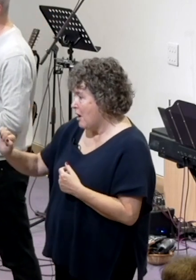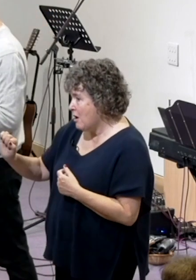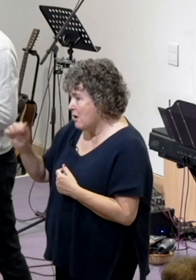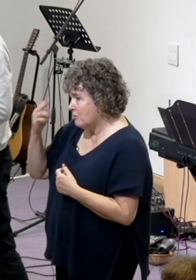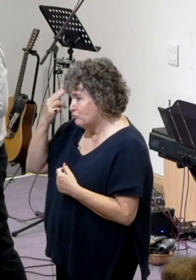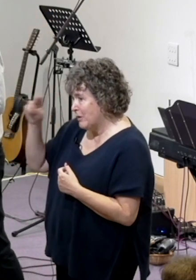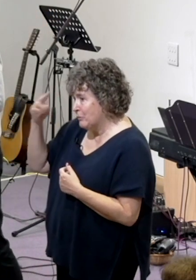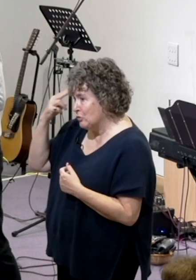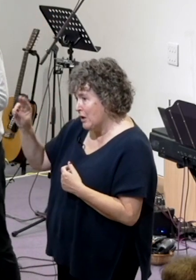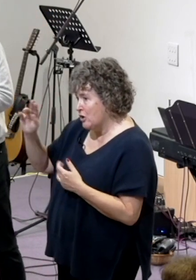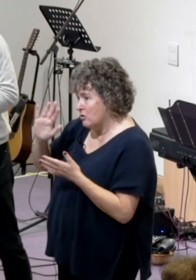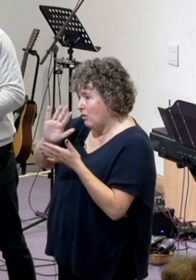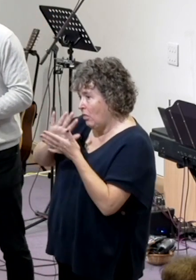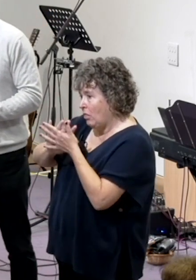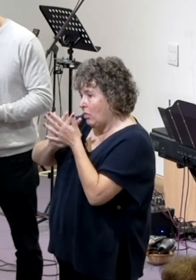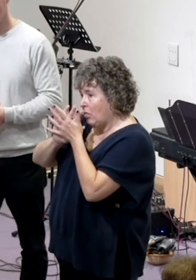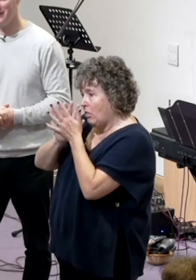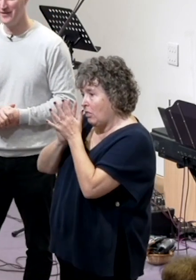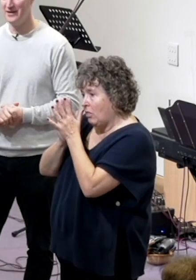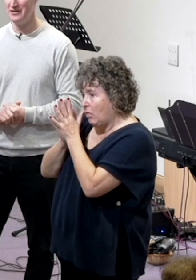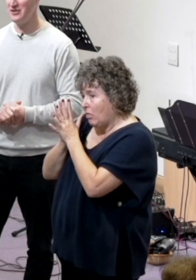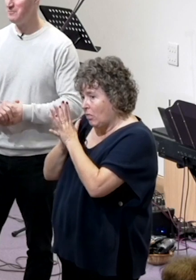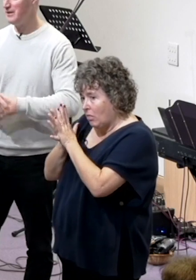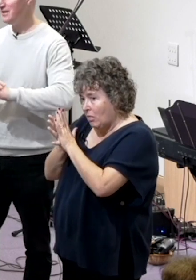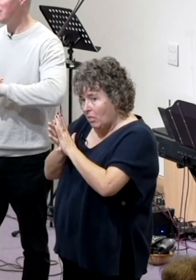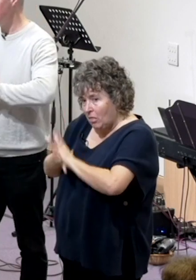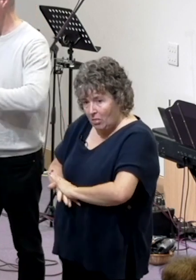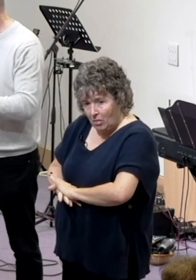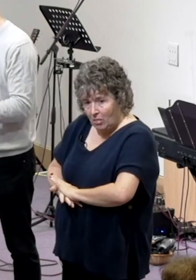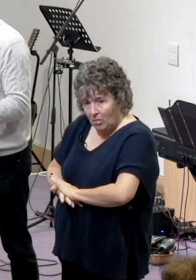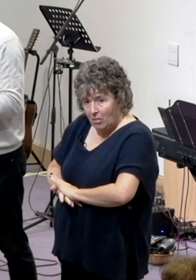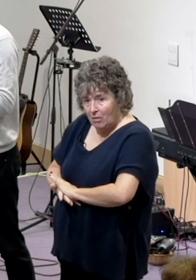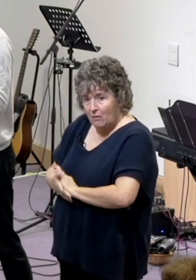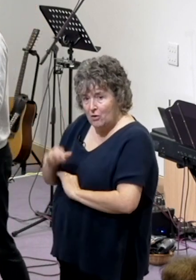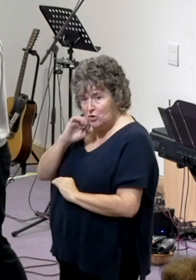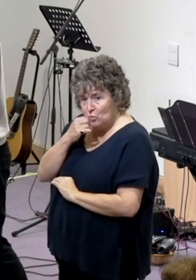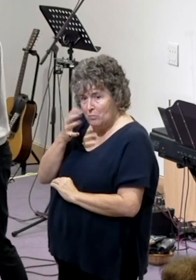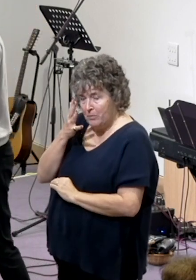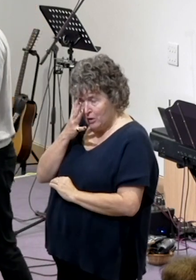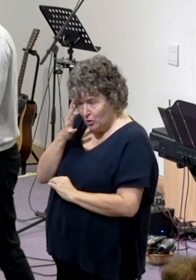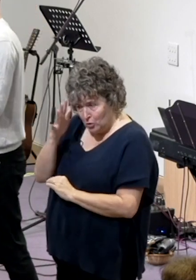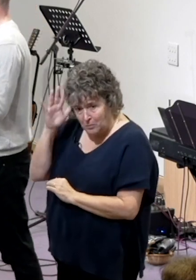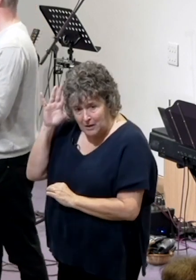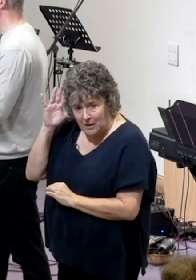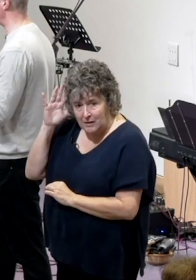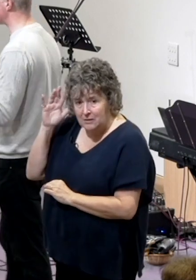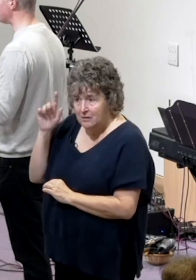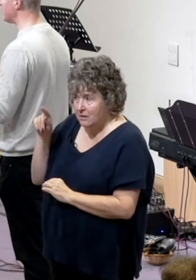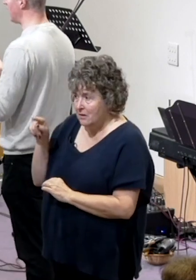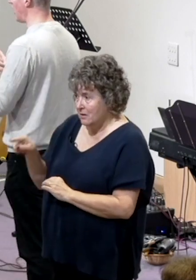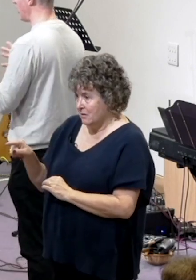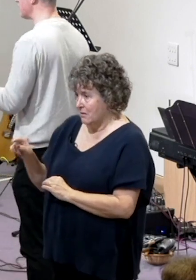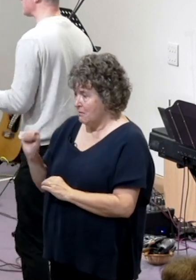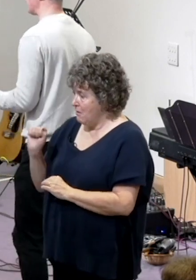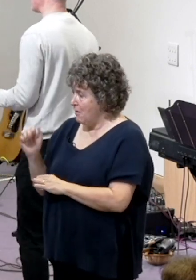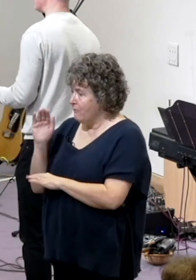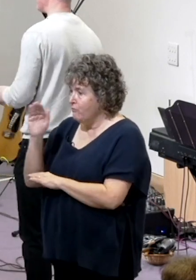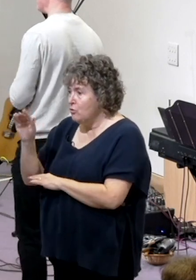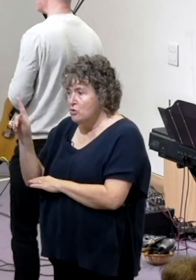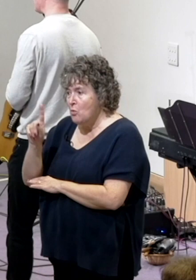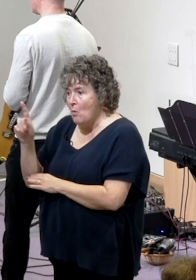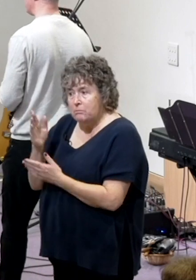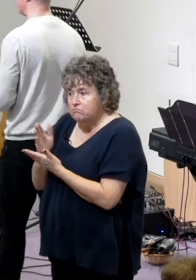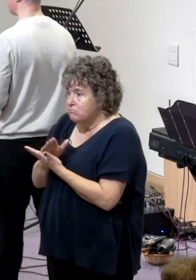completely trash Mary's reputation. She'd be humiliated. She would be facing an